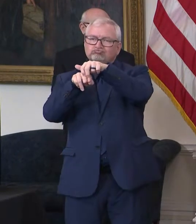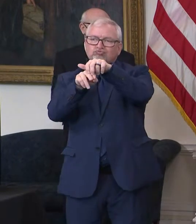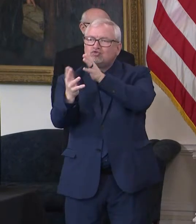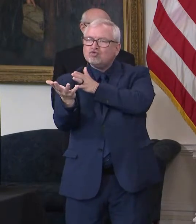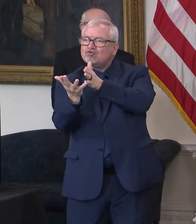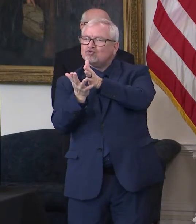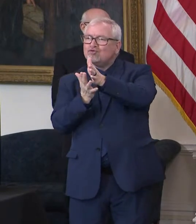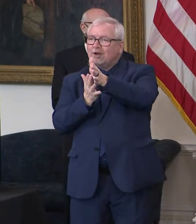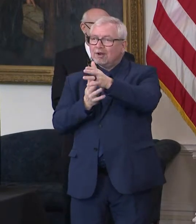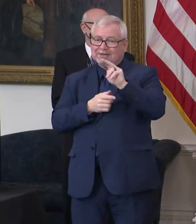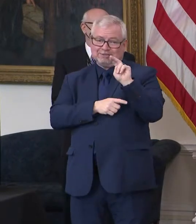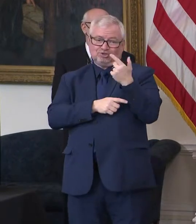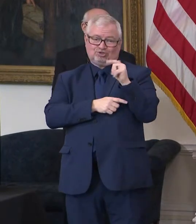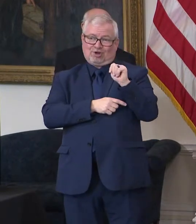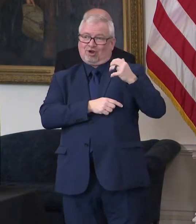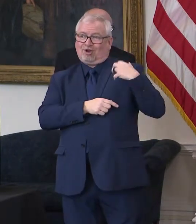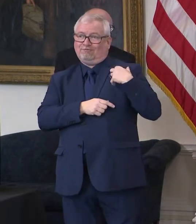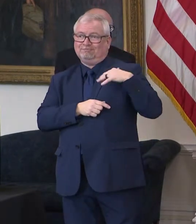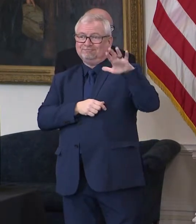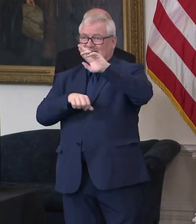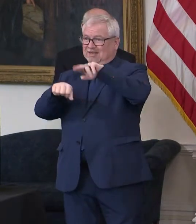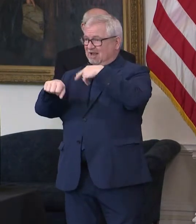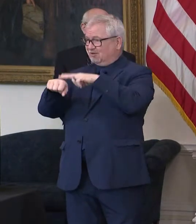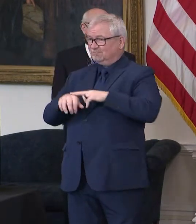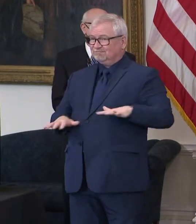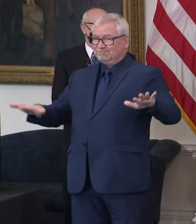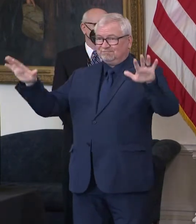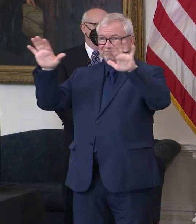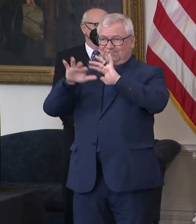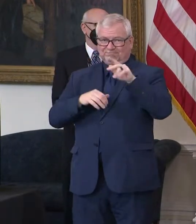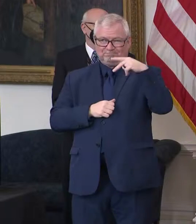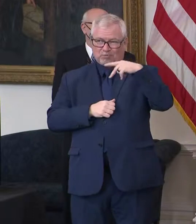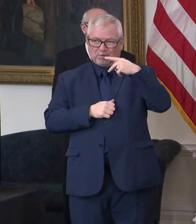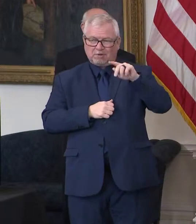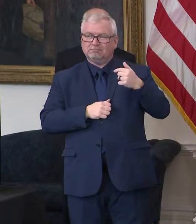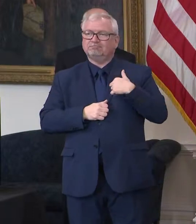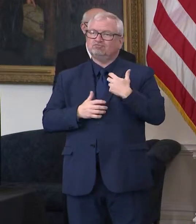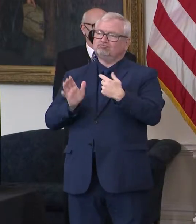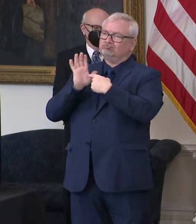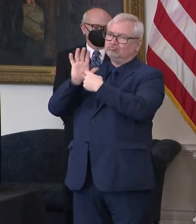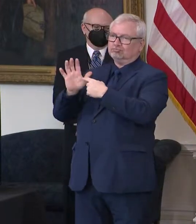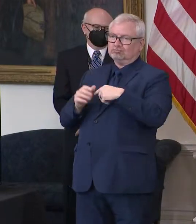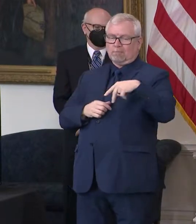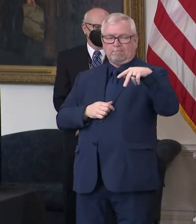color is purple. It's been a kind of a focus of ours. And this is to show that we want to work together, Republicans and Democrats.